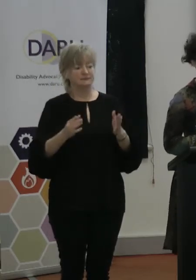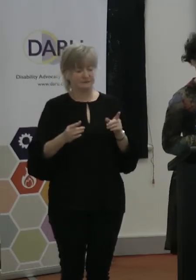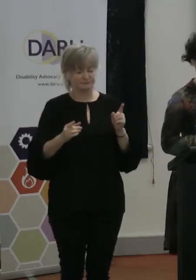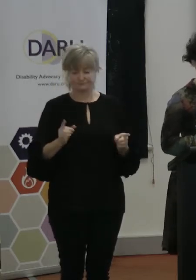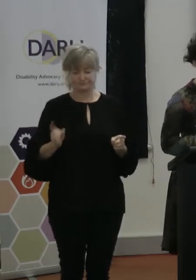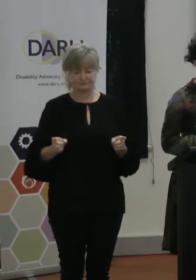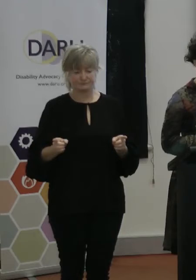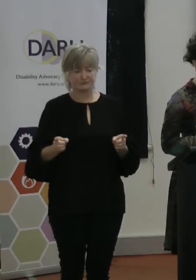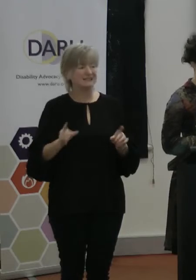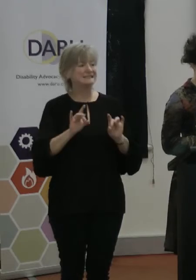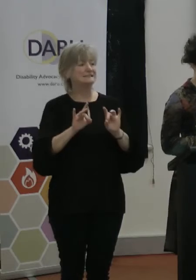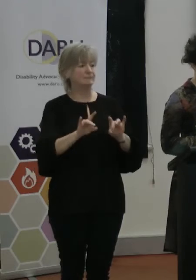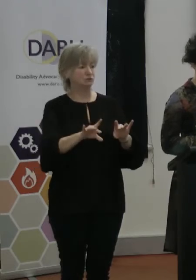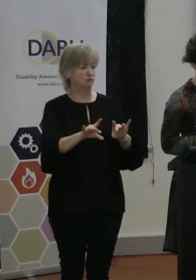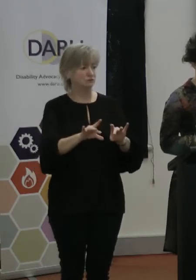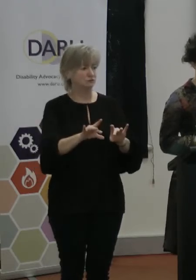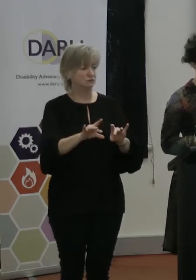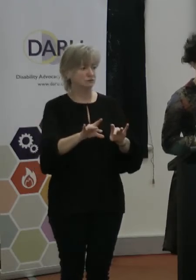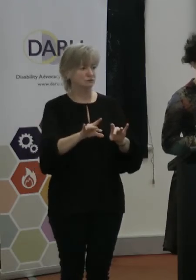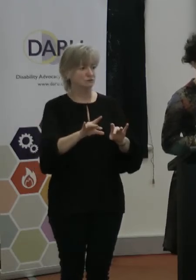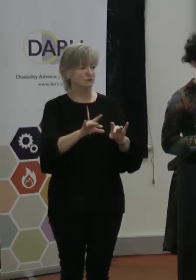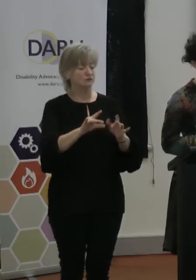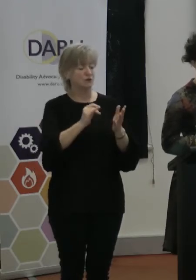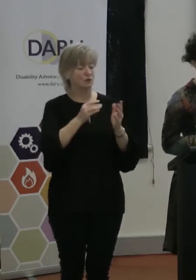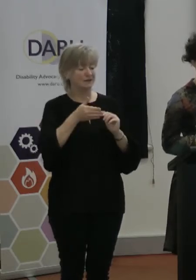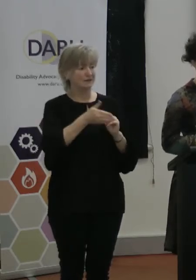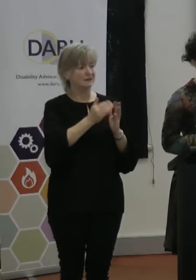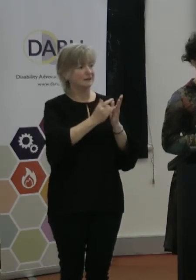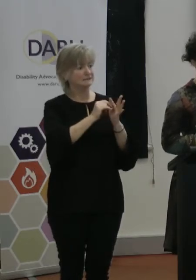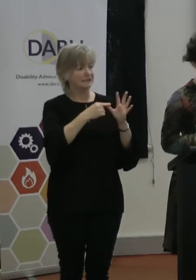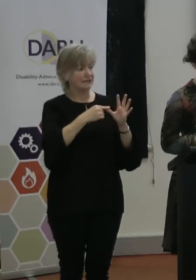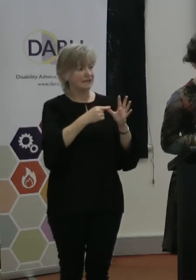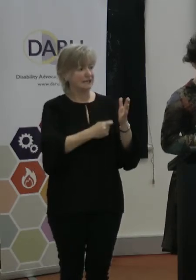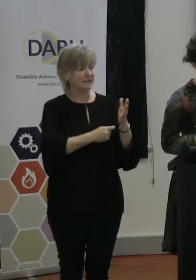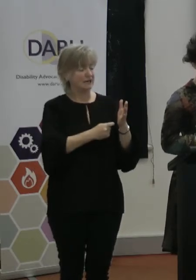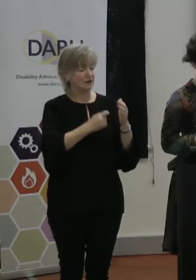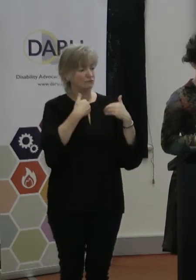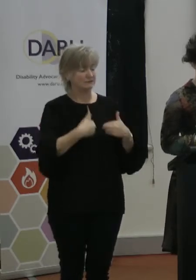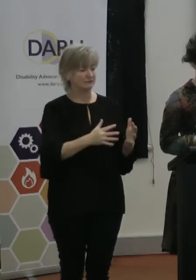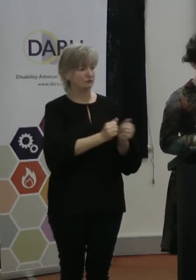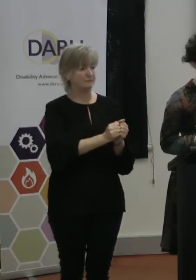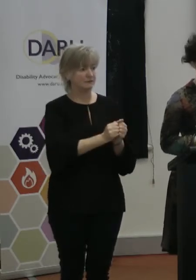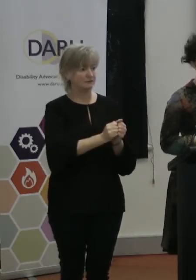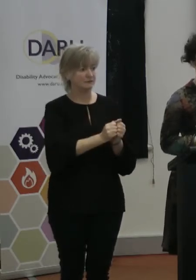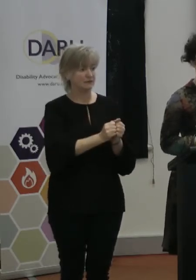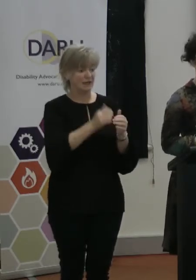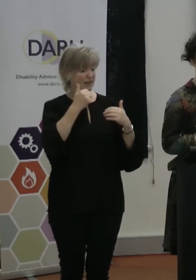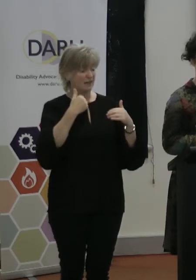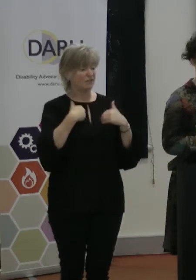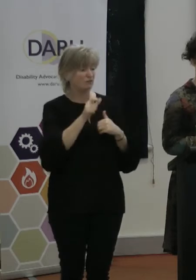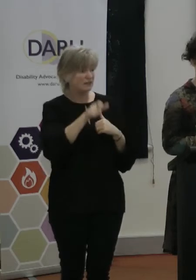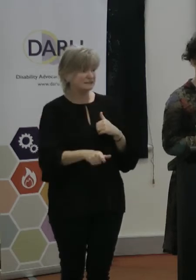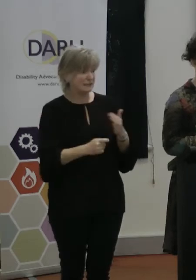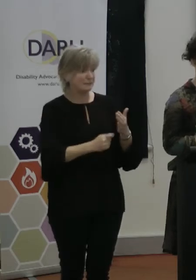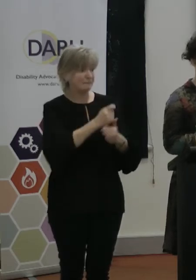is damages. So under an SDA residency agreement, a resident does not pay for damage caused by